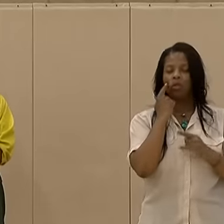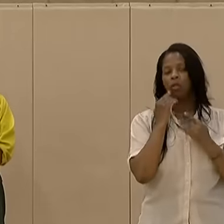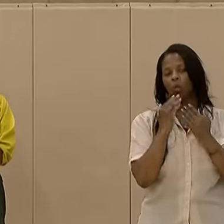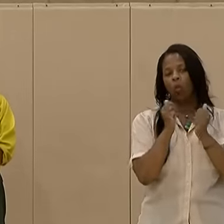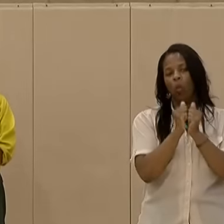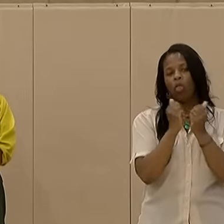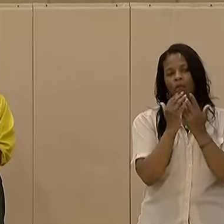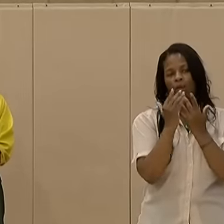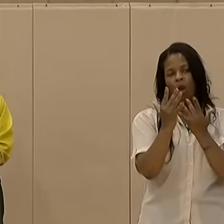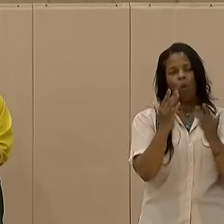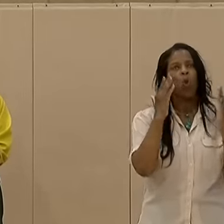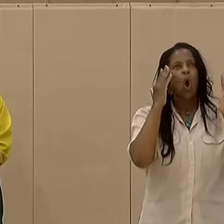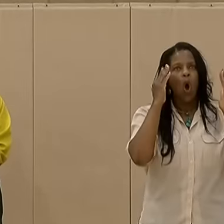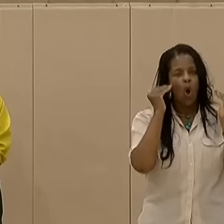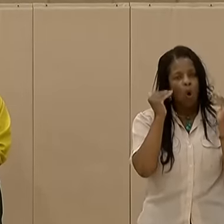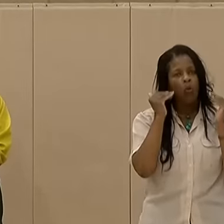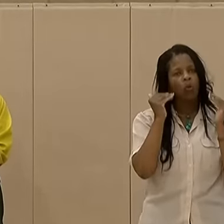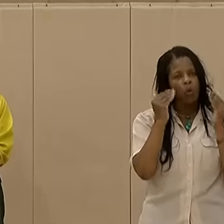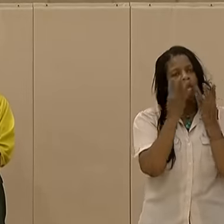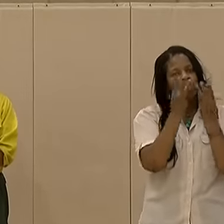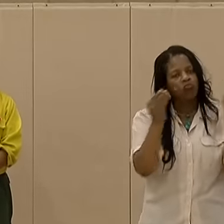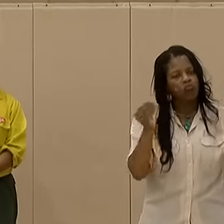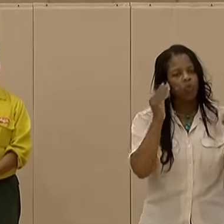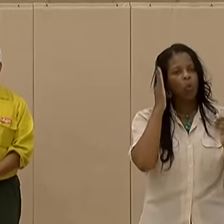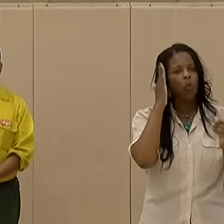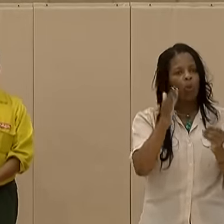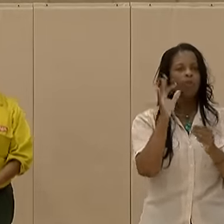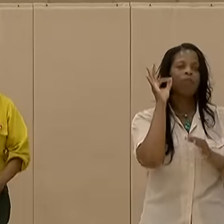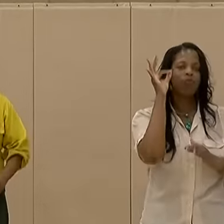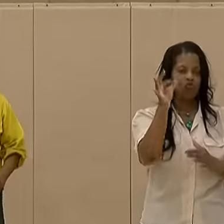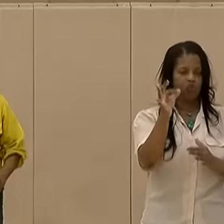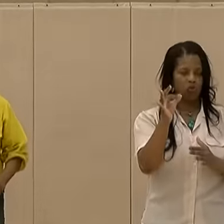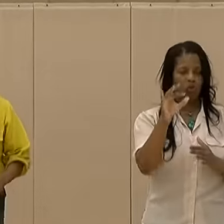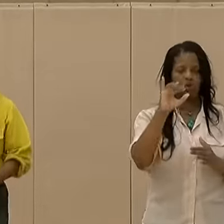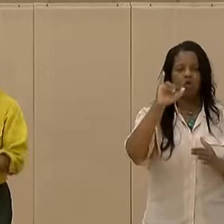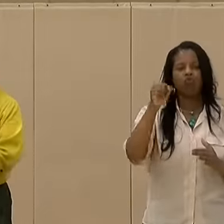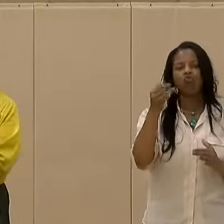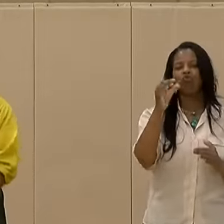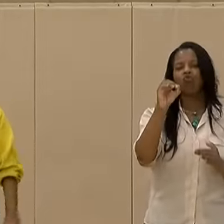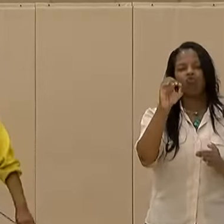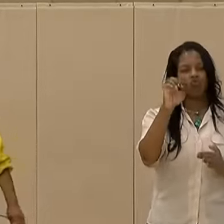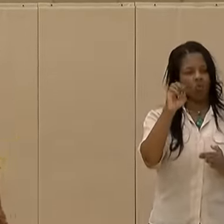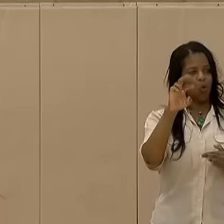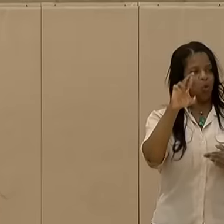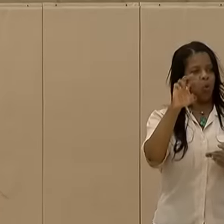we hope is gonna happen in the future with this fire. Here's Joe Reyes.